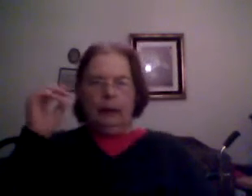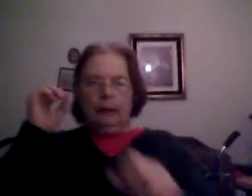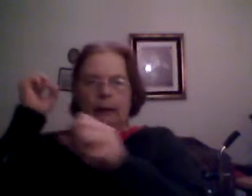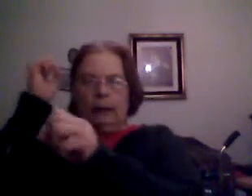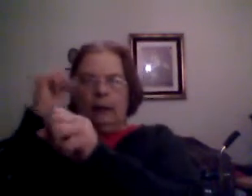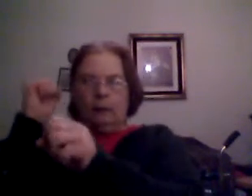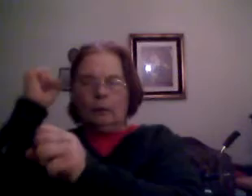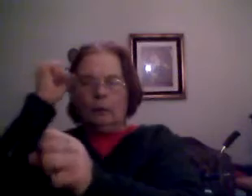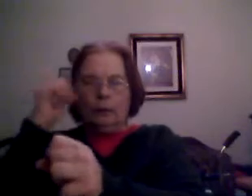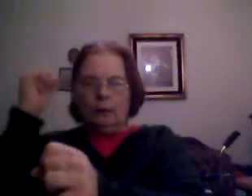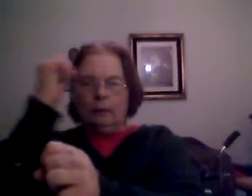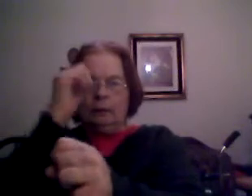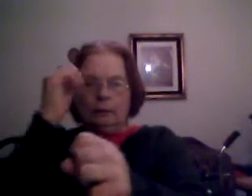A camcorder.